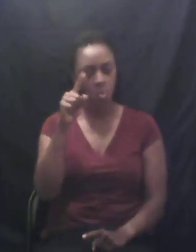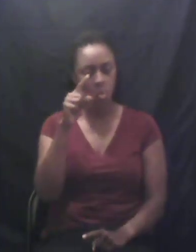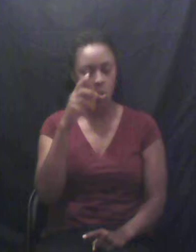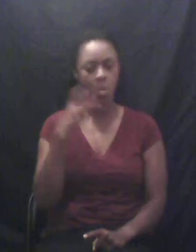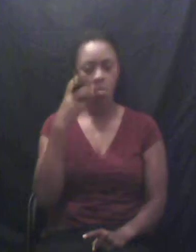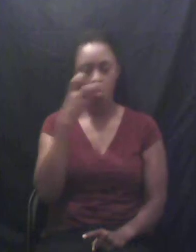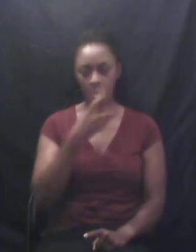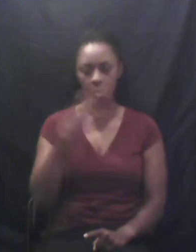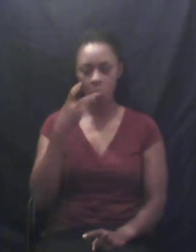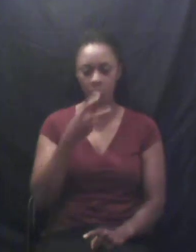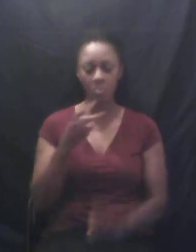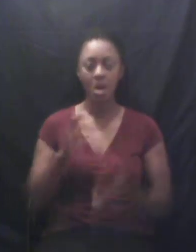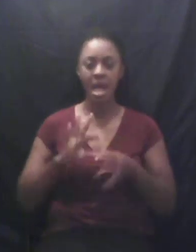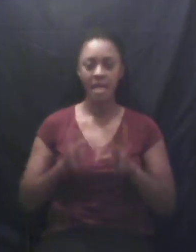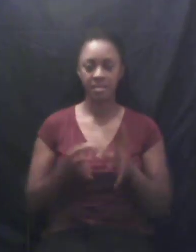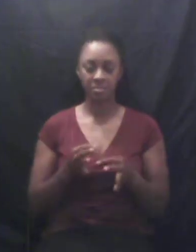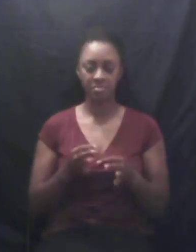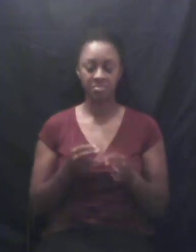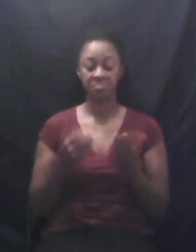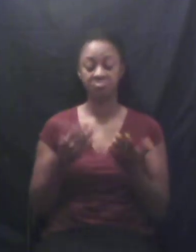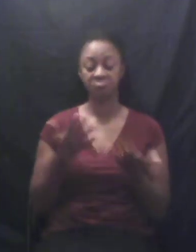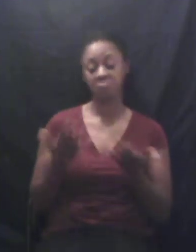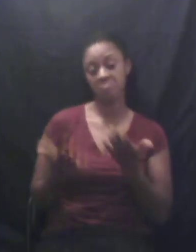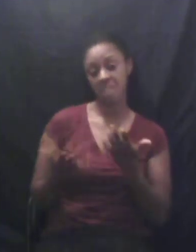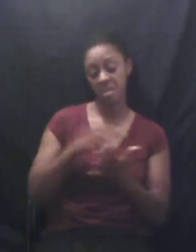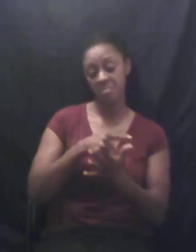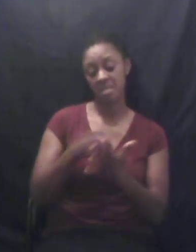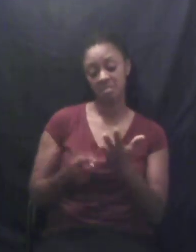classroom, it could be a group setting,